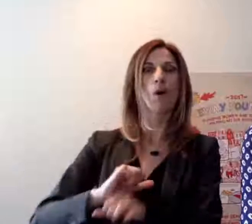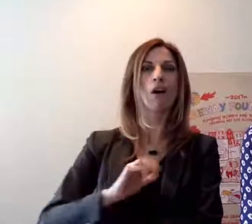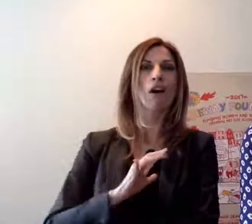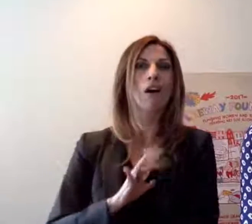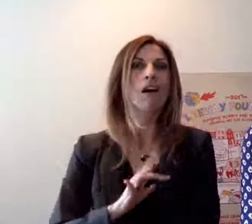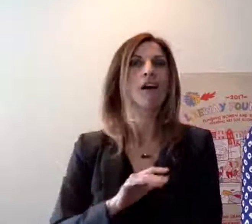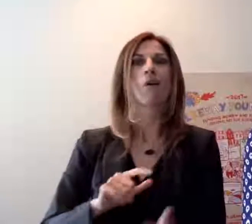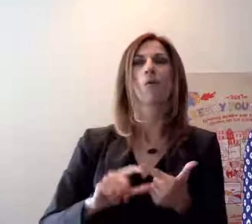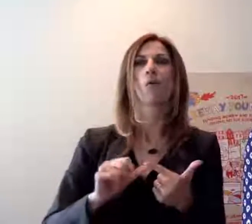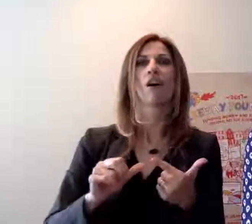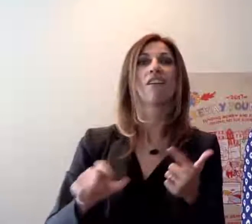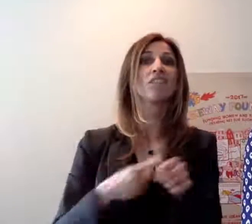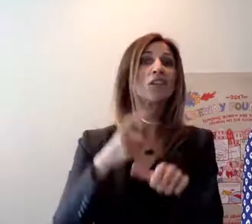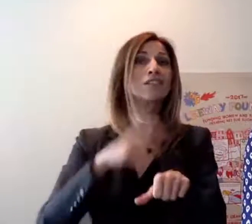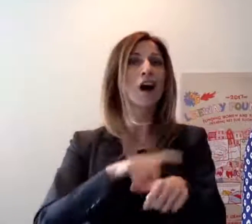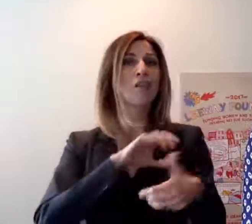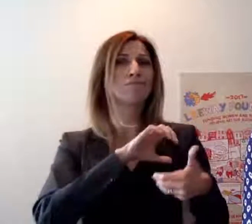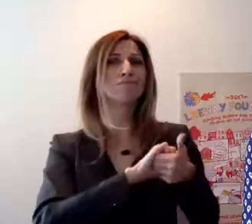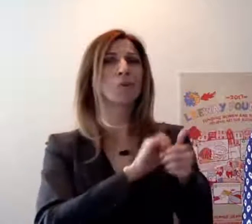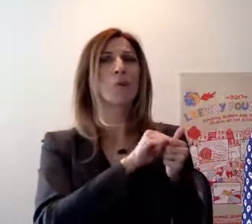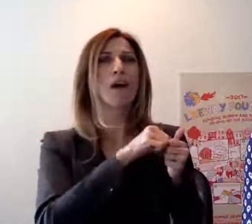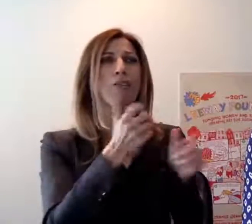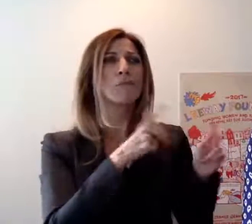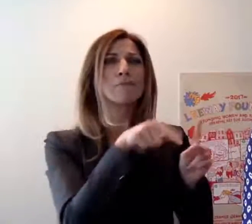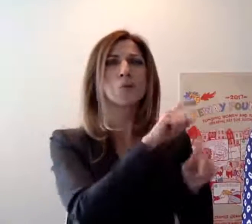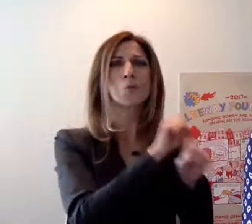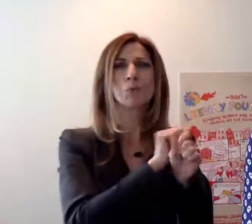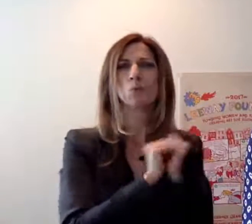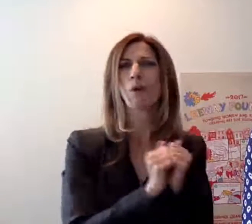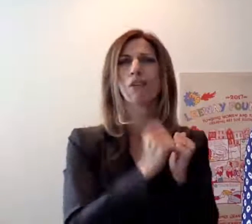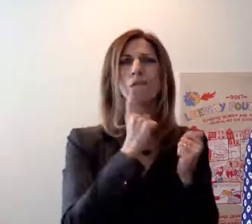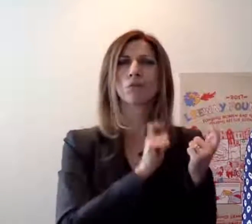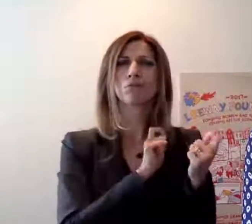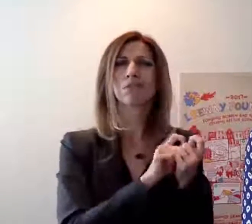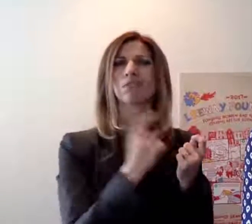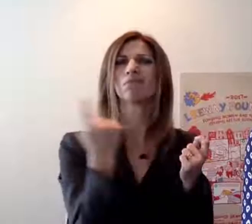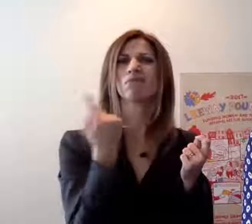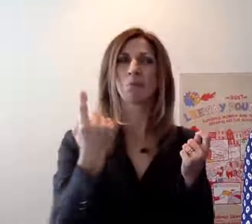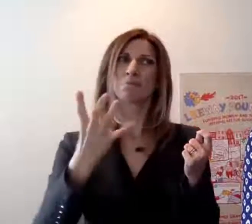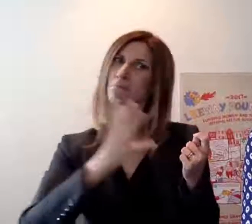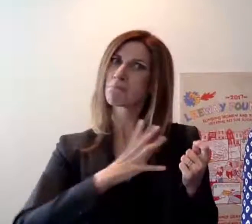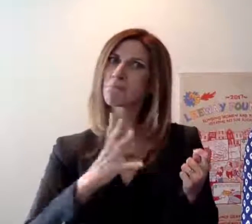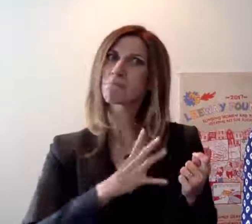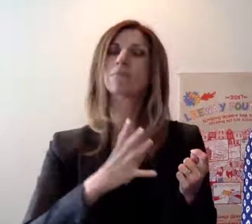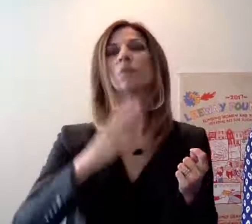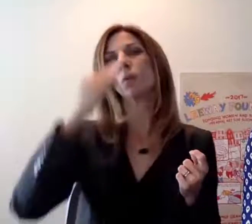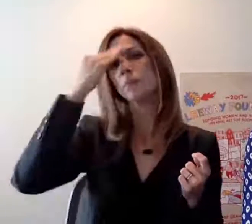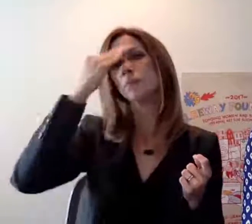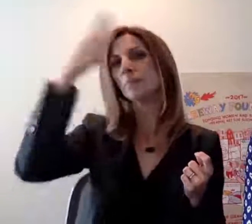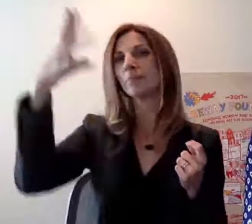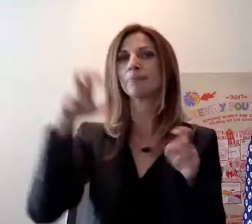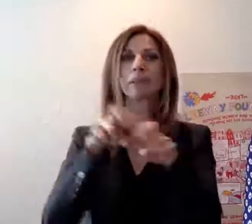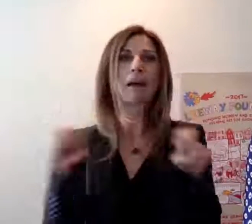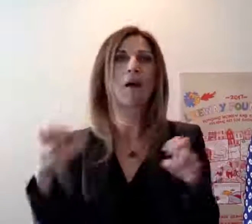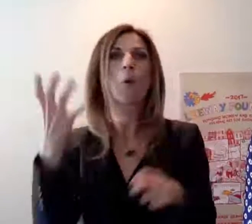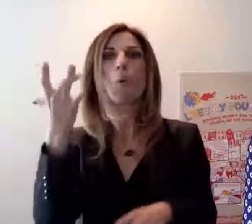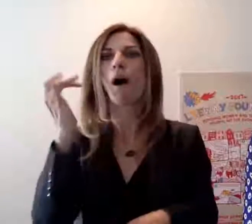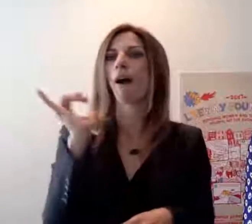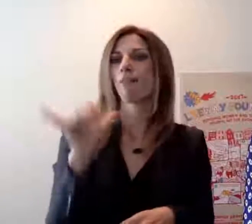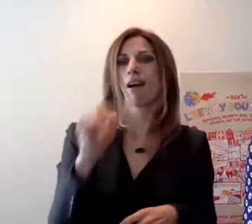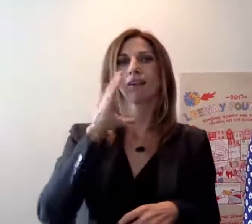to collaborate with other folks in a particular way. So letting the panel know what was significant about